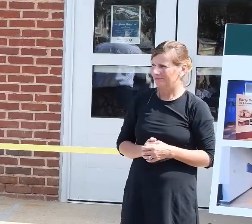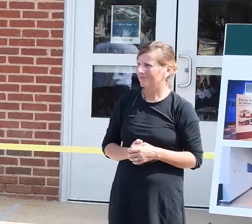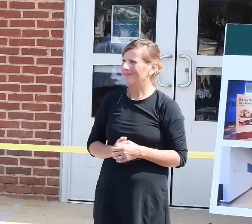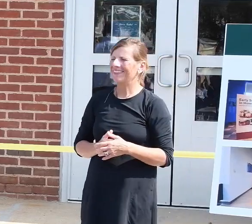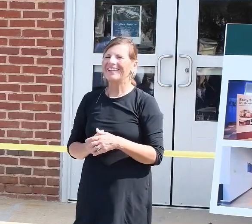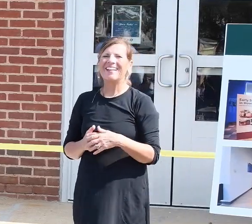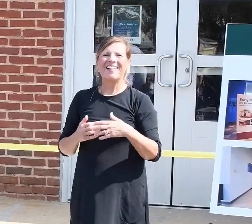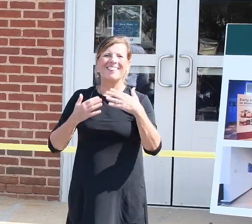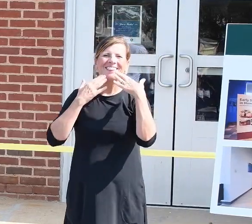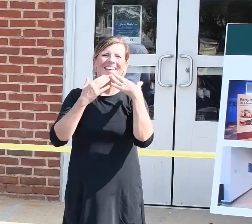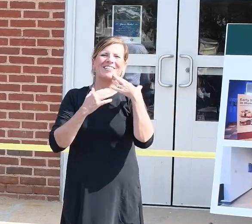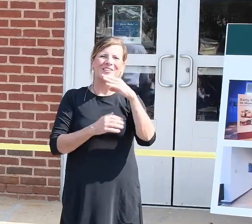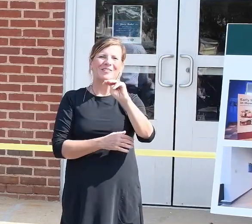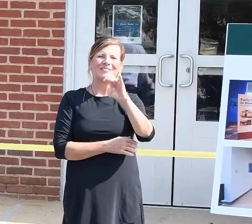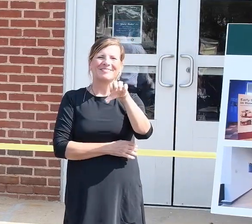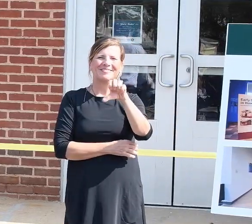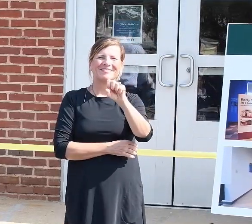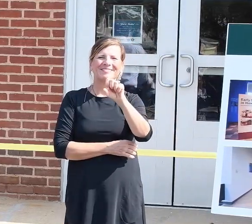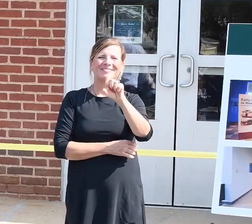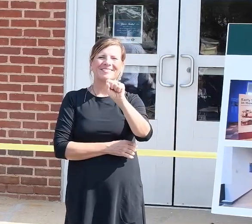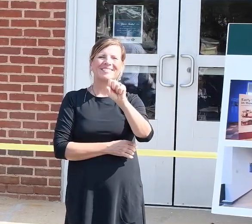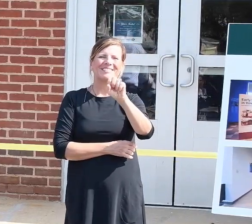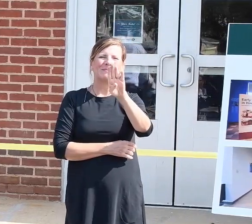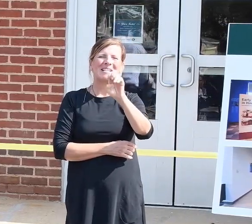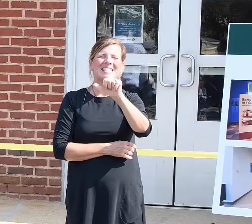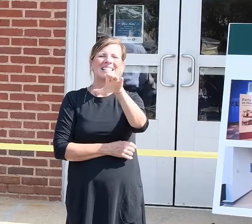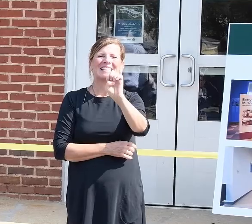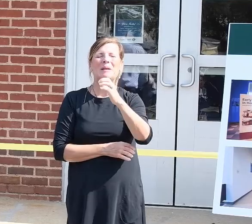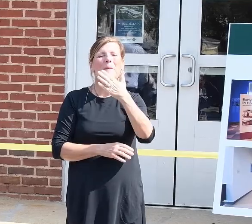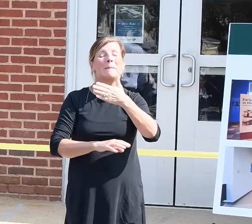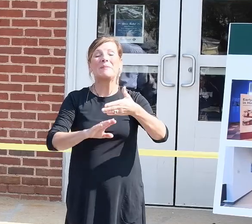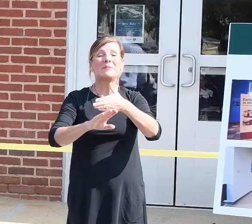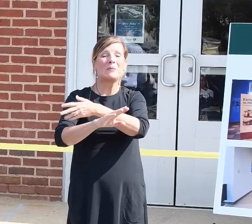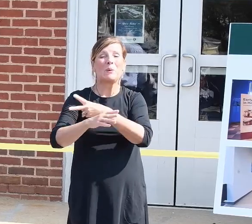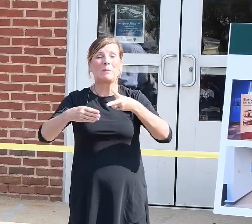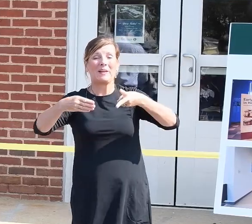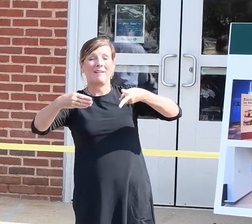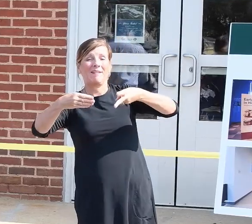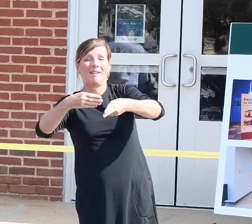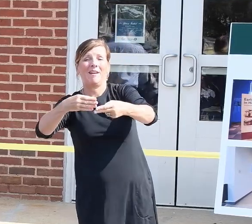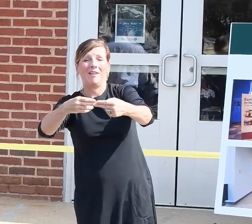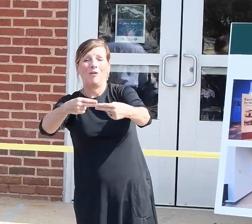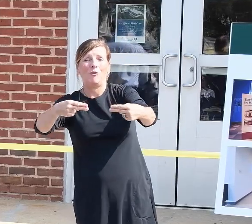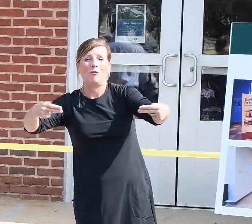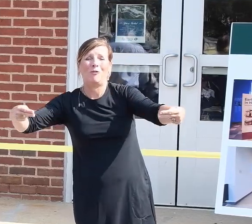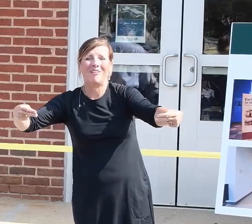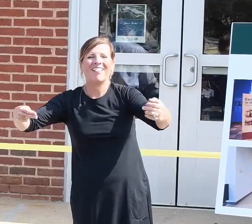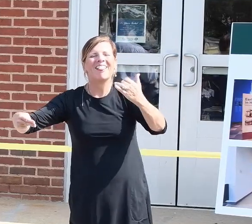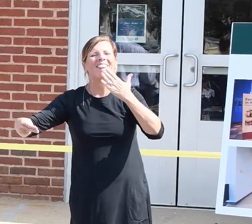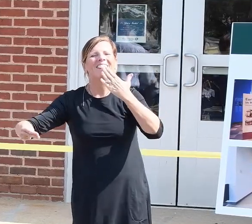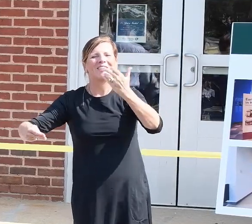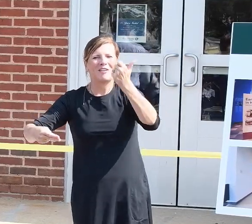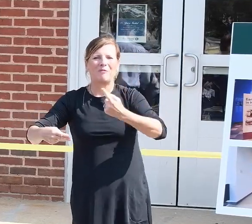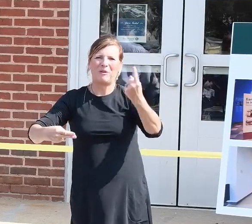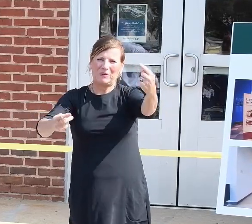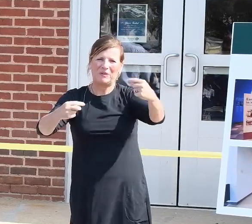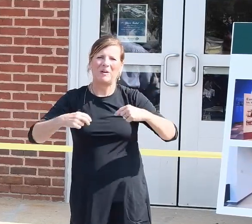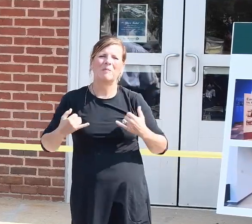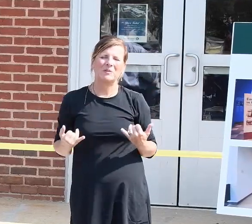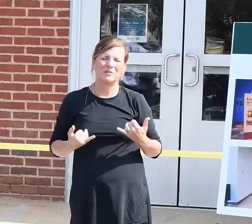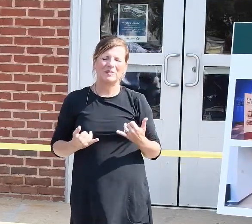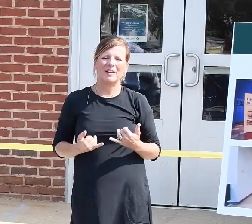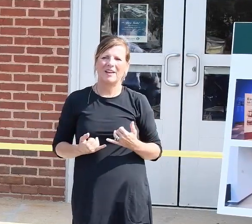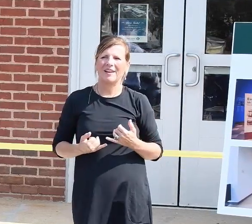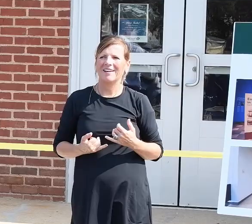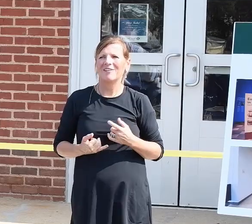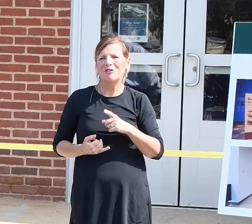Thank you, Miss Bessie. Before we cut the ribbon, I would like to thank everyone who is here today who had, a part in